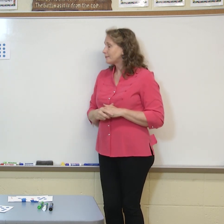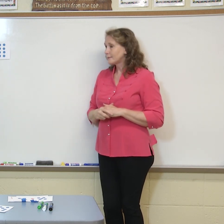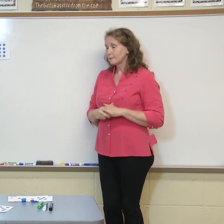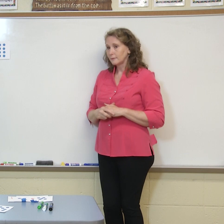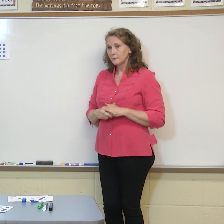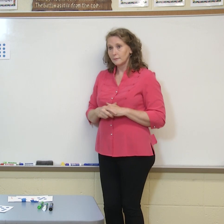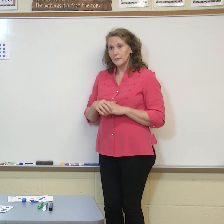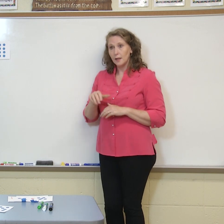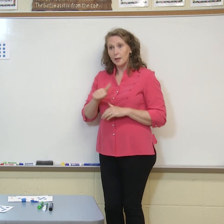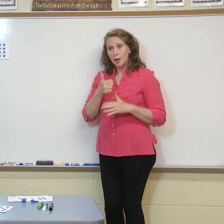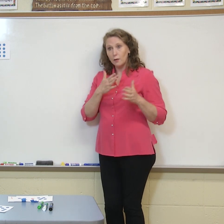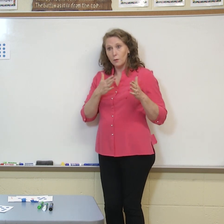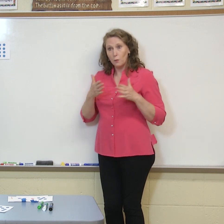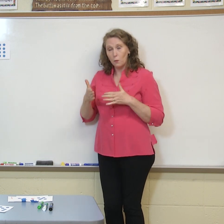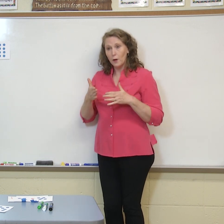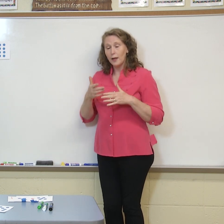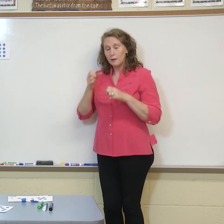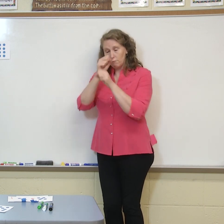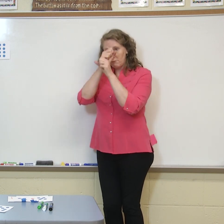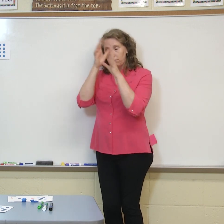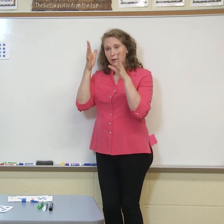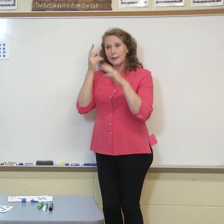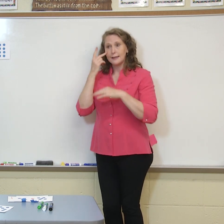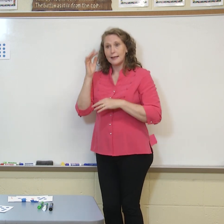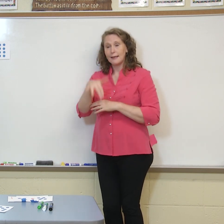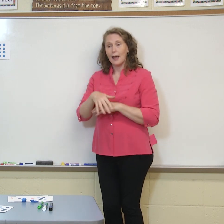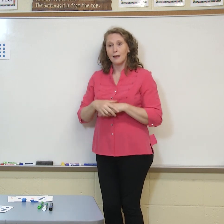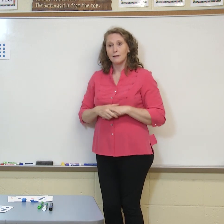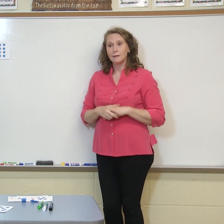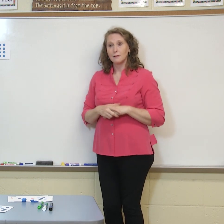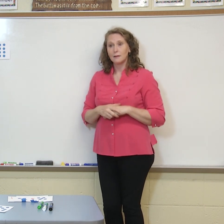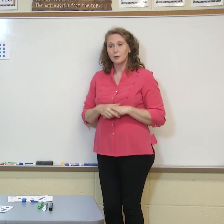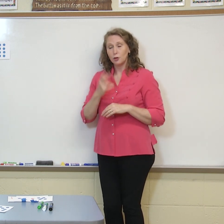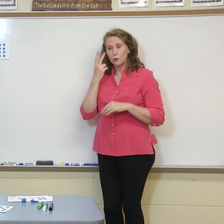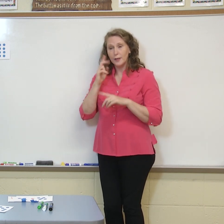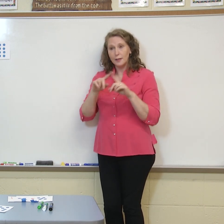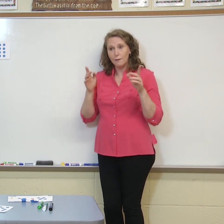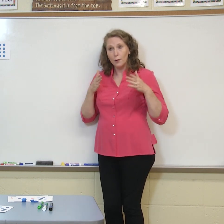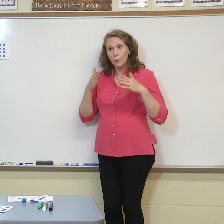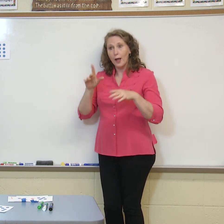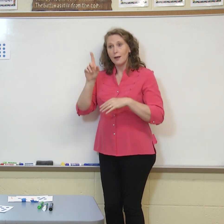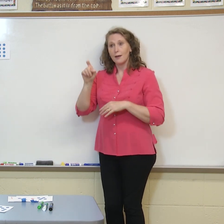Is there another way to see it? Did someone else see it different?